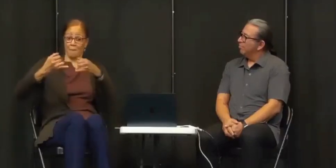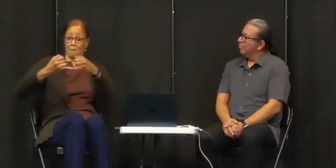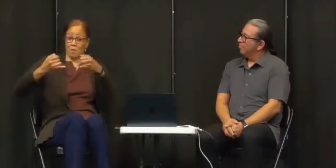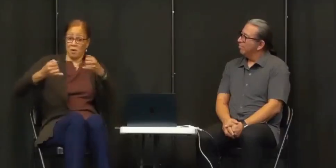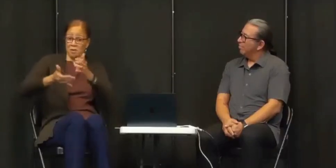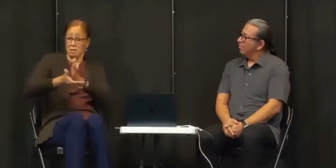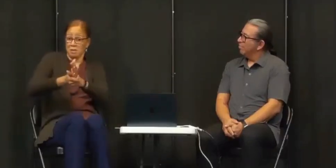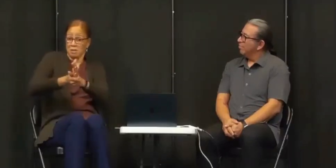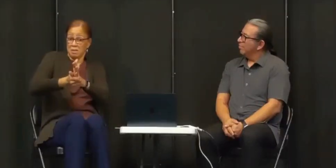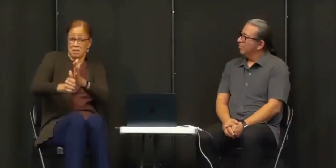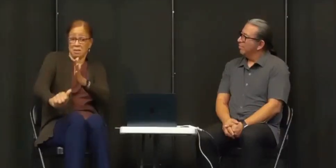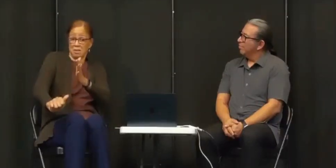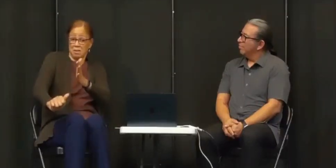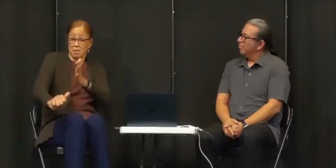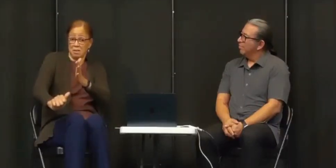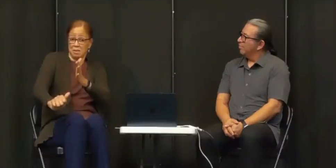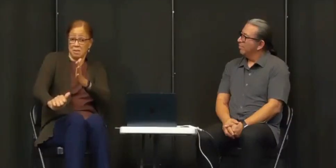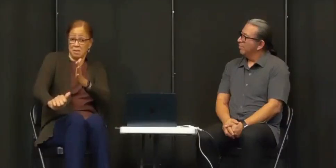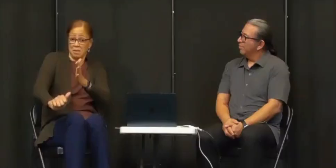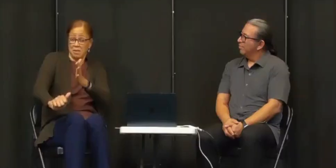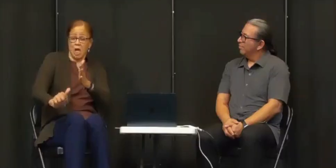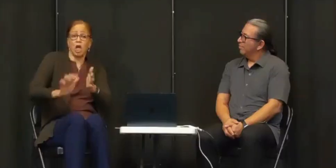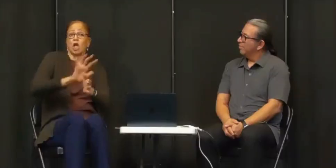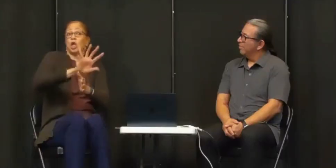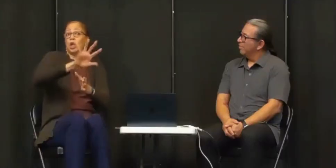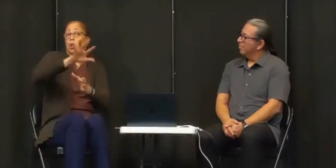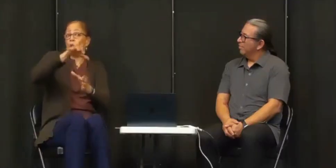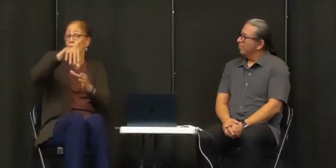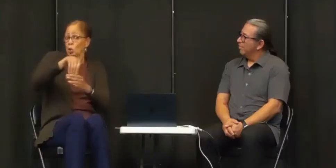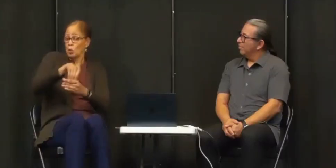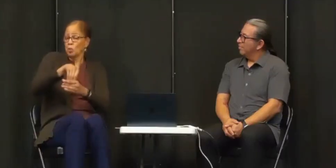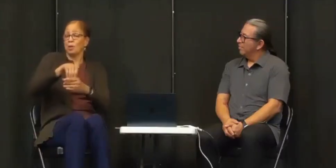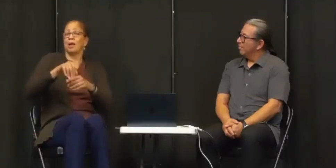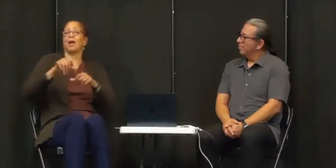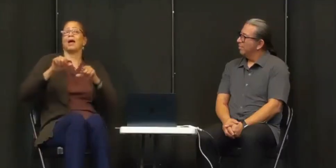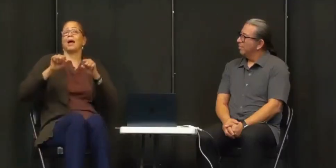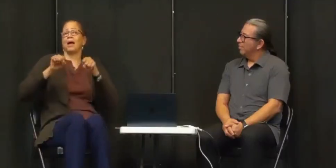So establishing good boundaries is a skill.